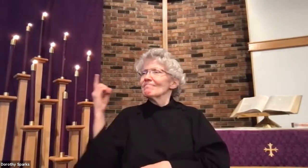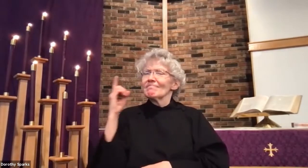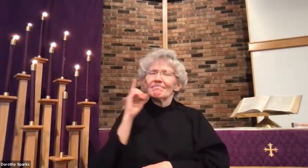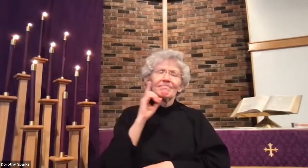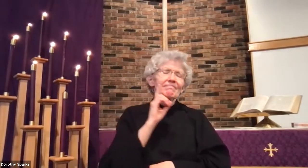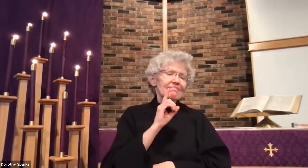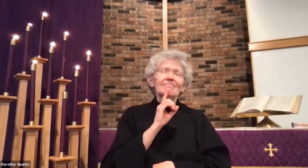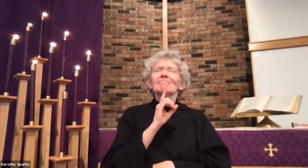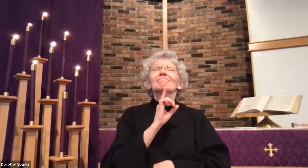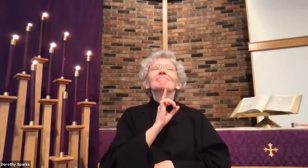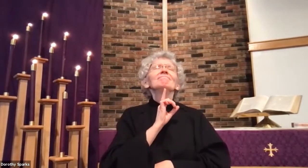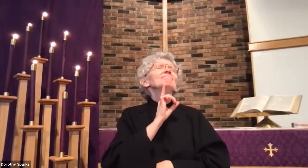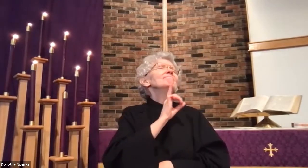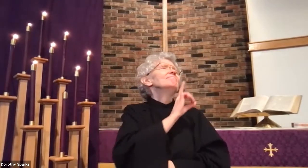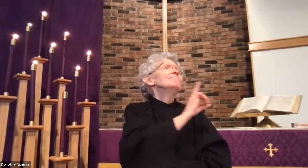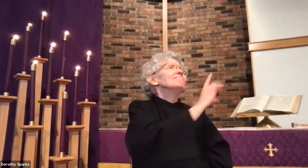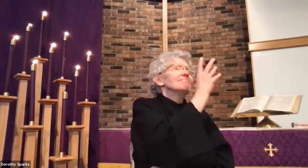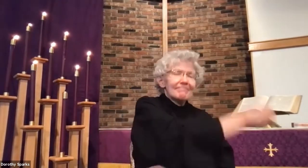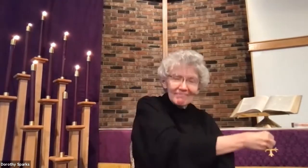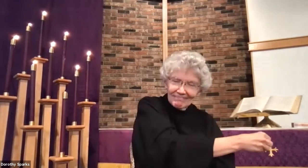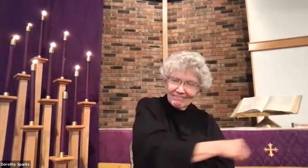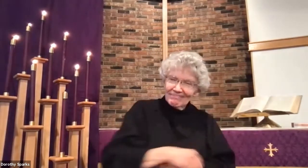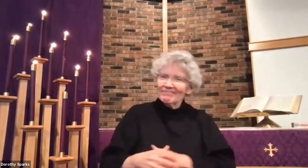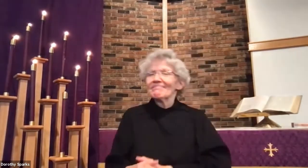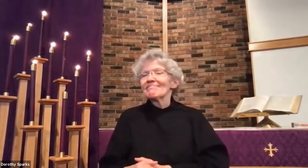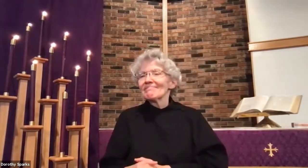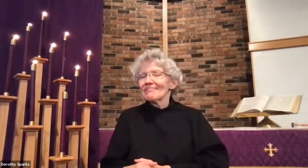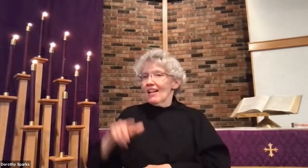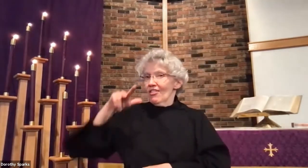help the hurt man. He walked away.